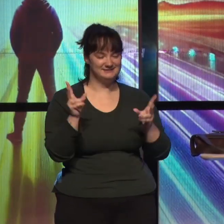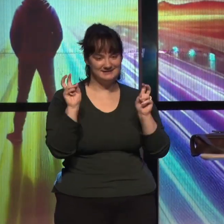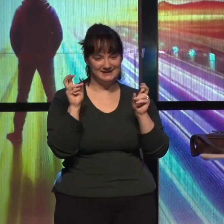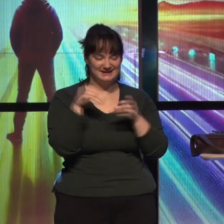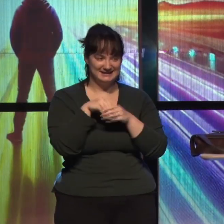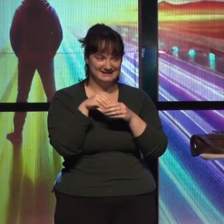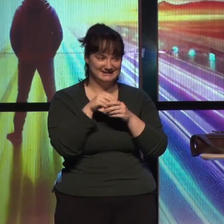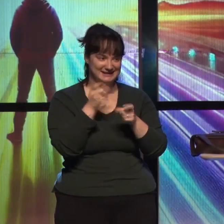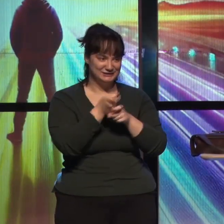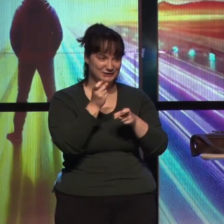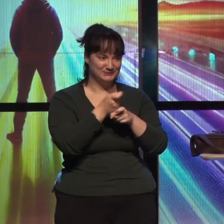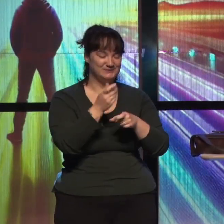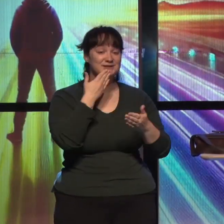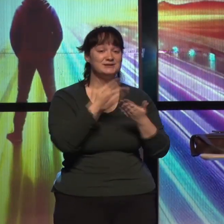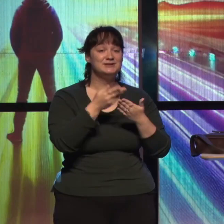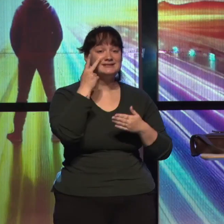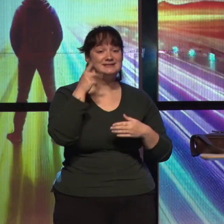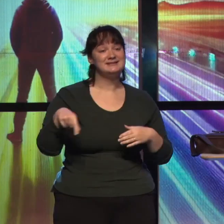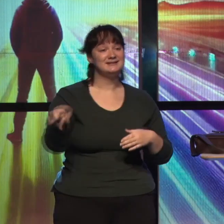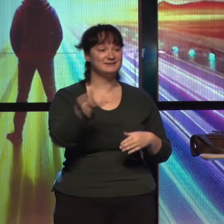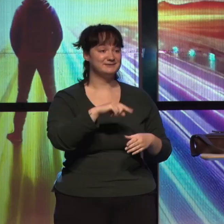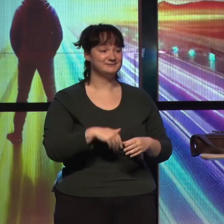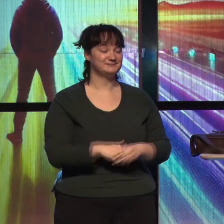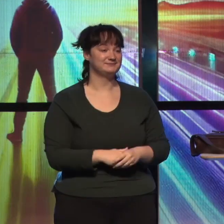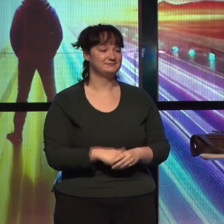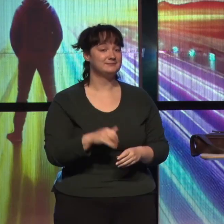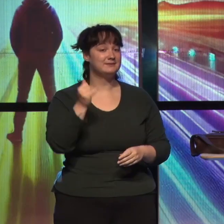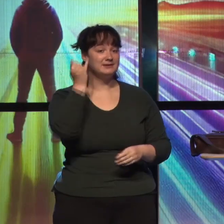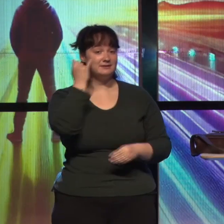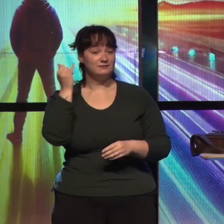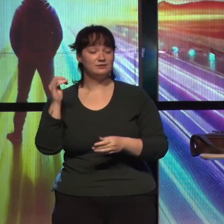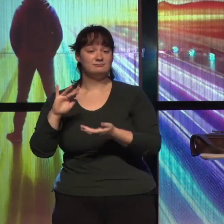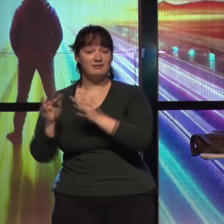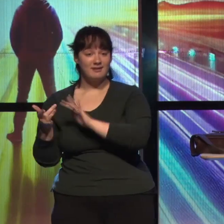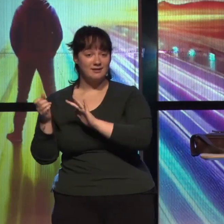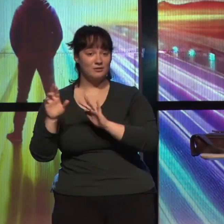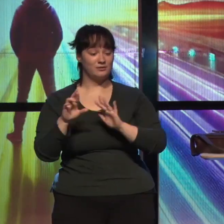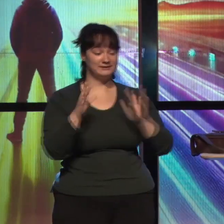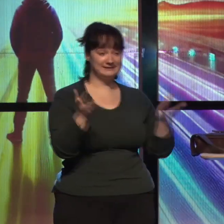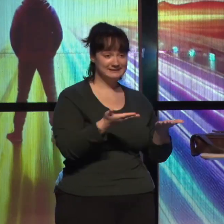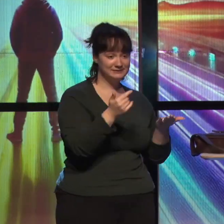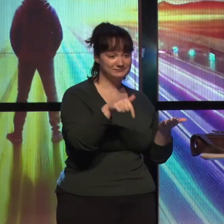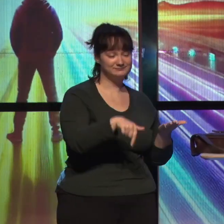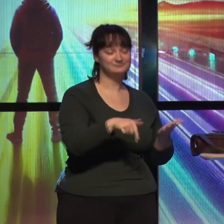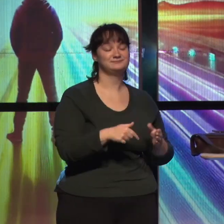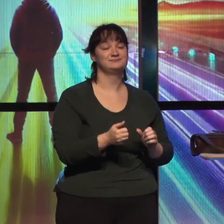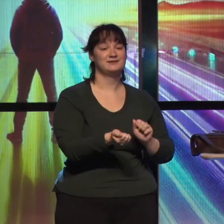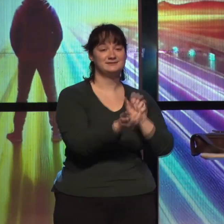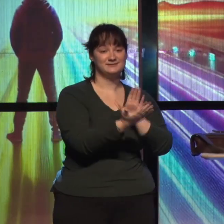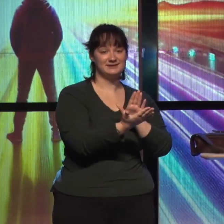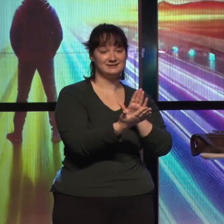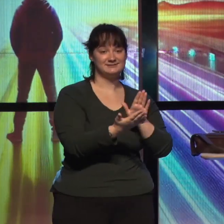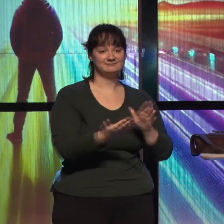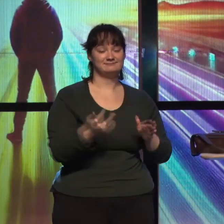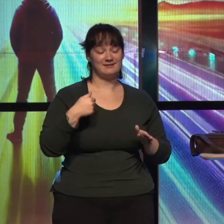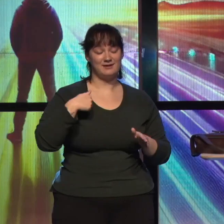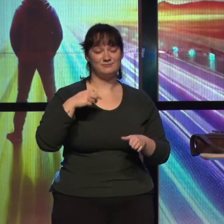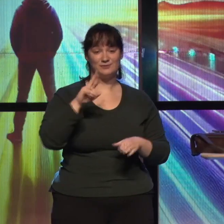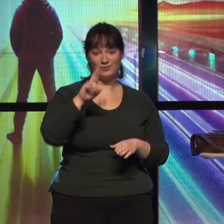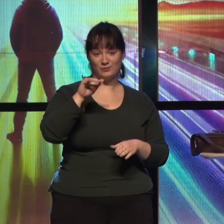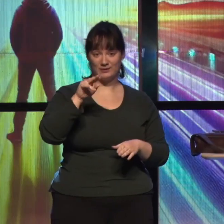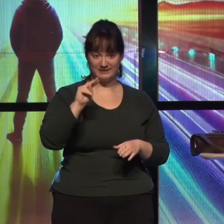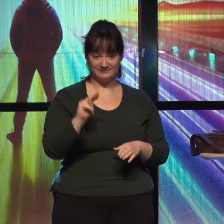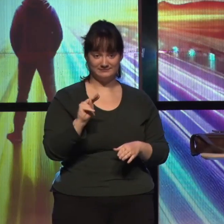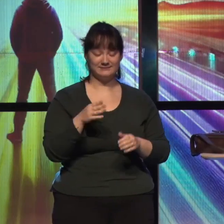But absolutely. But it is good to see you today. If you are tuning in online or if you're in the room for the first time, my name is Ryan. I'm the lead pastor here at Crossroads, which means I get to